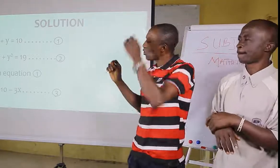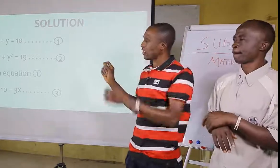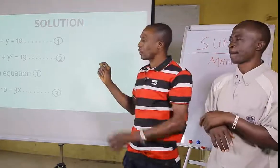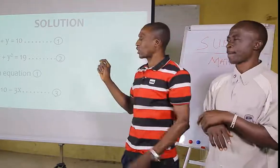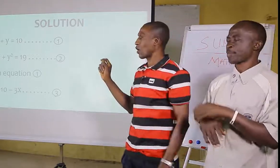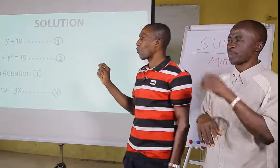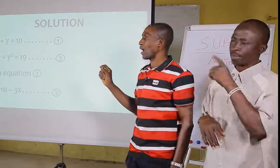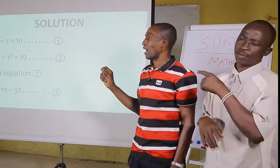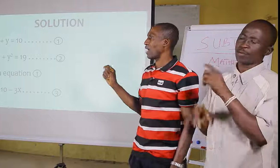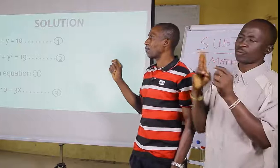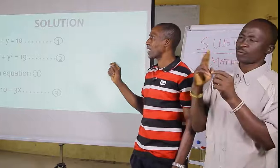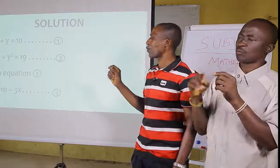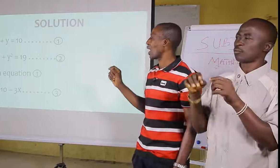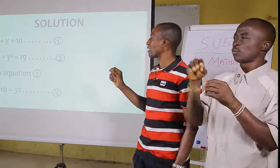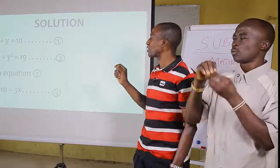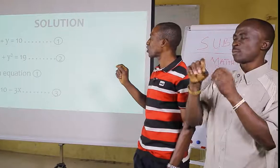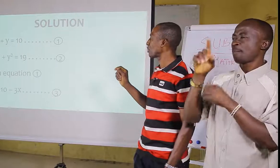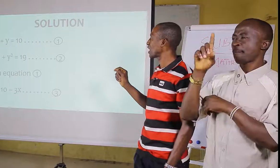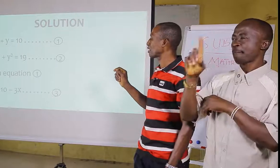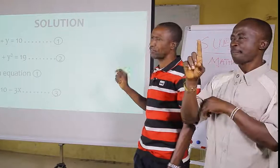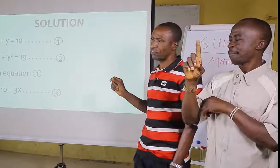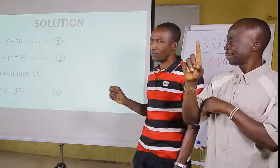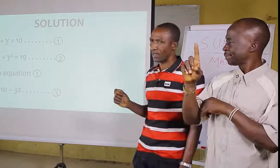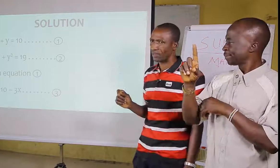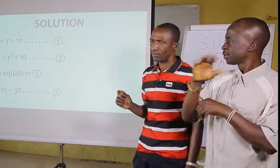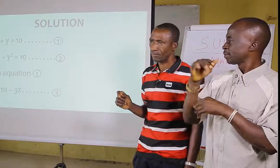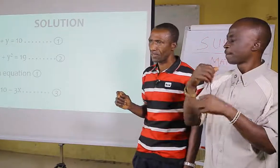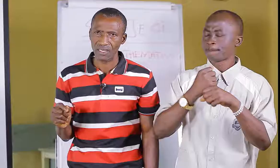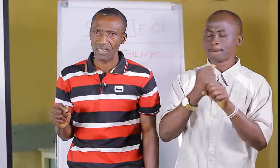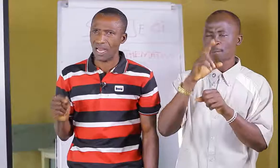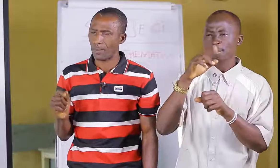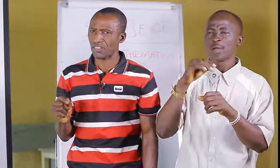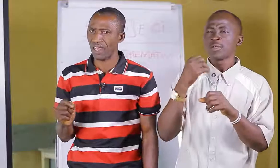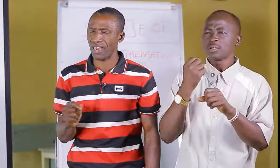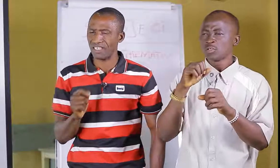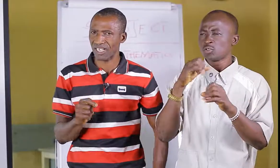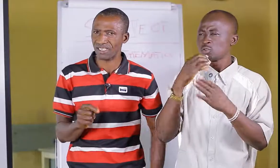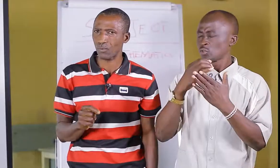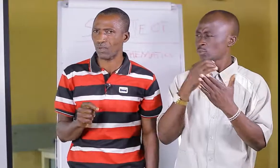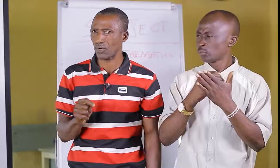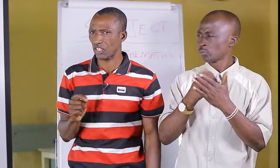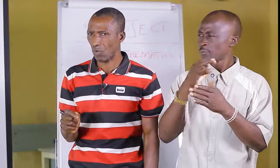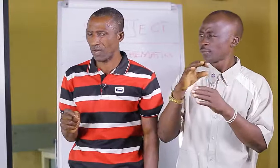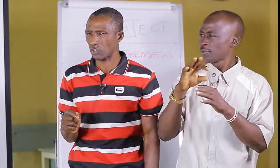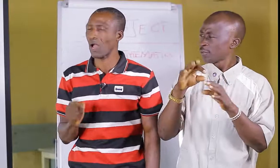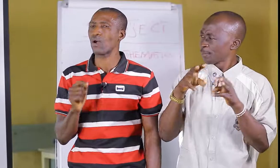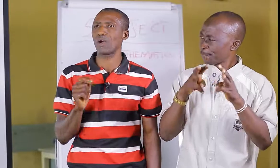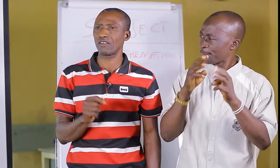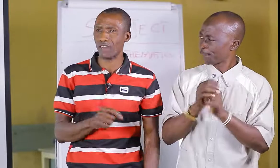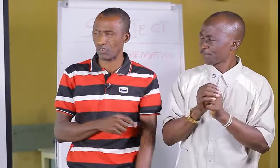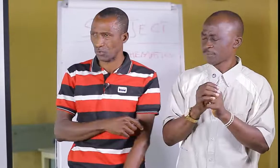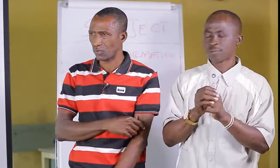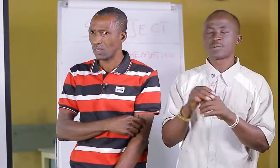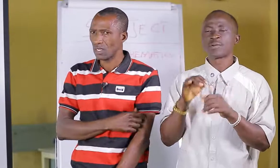I use equation 1 and make y the subject of the formula. I'm saying I started with equation 1. So I